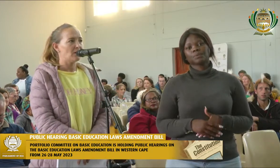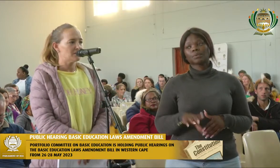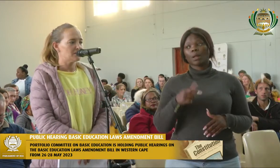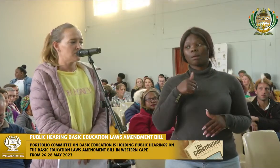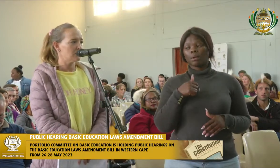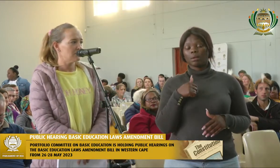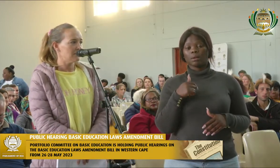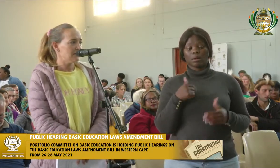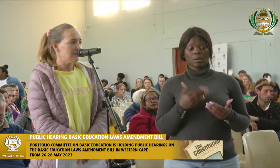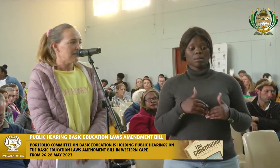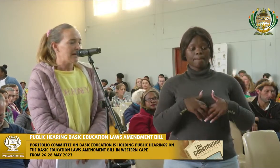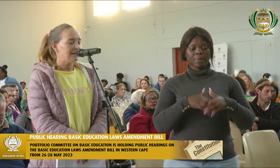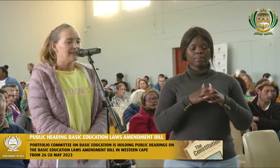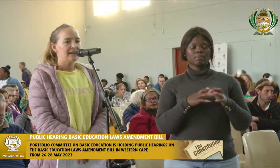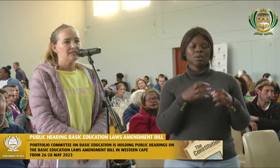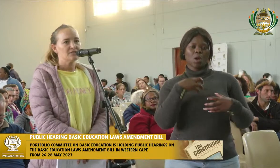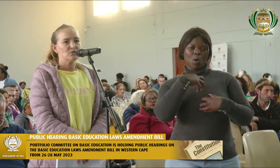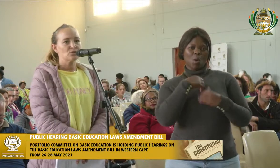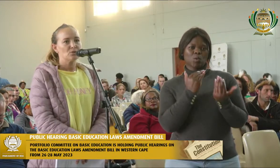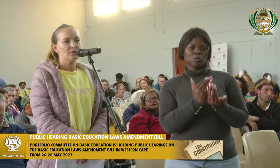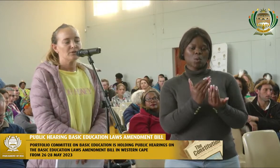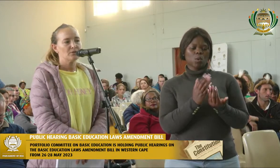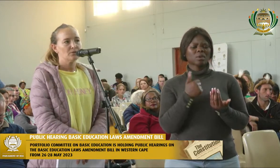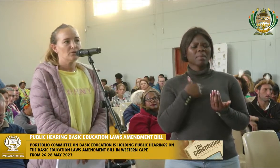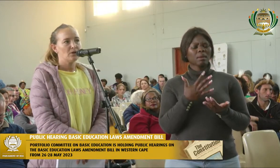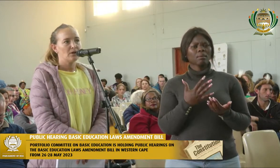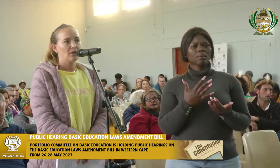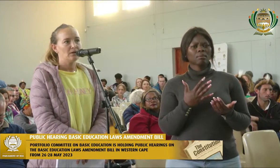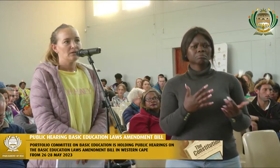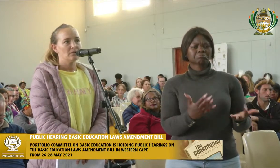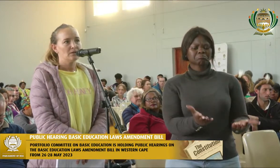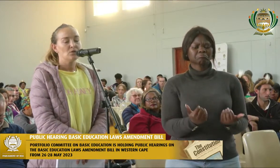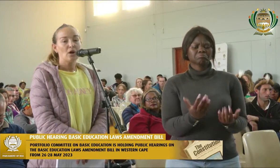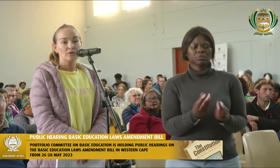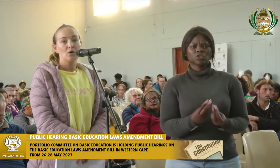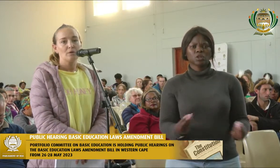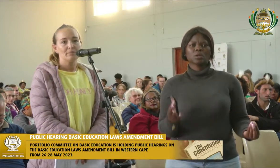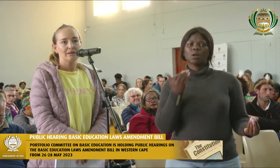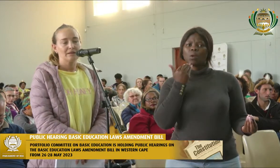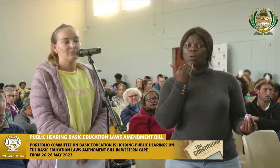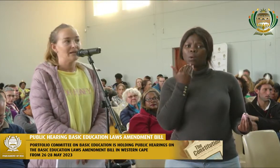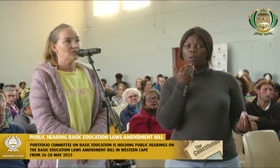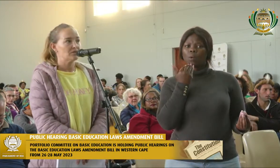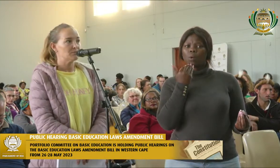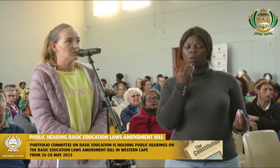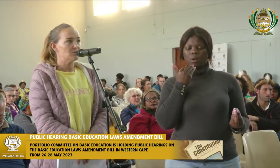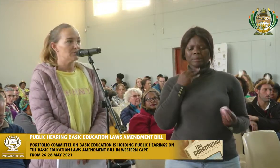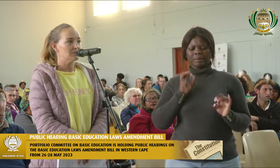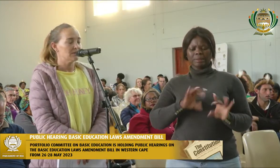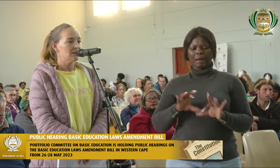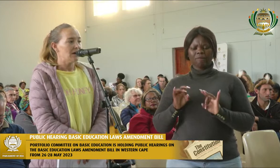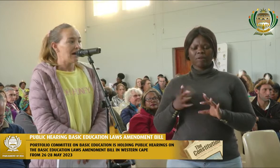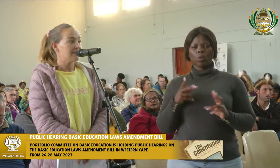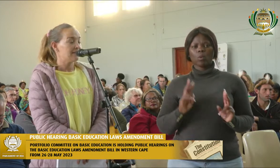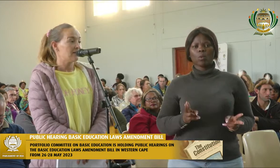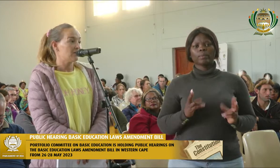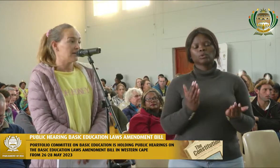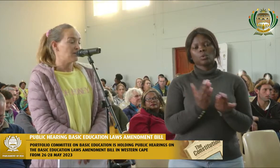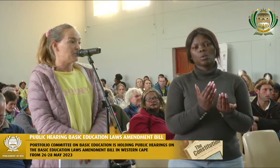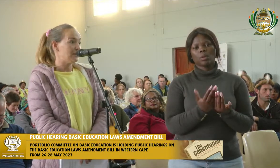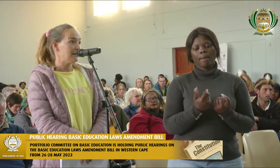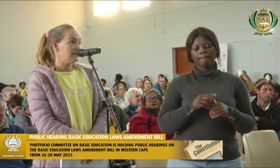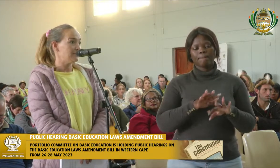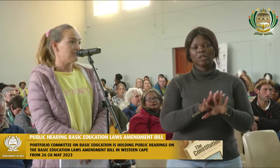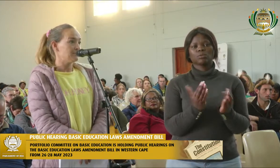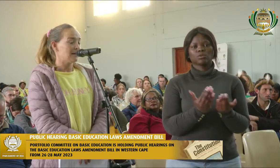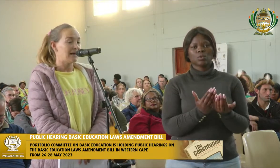own little cottage school, and it caters for children who are not coping in mainstream schools. Either they are